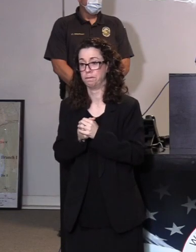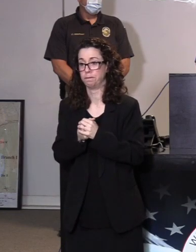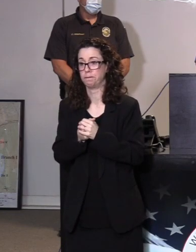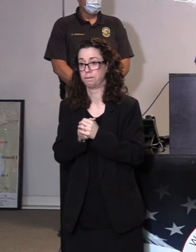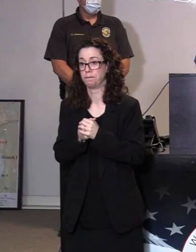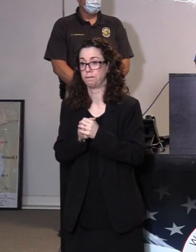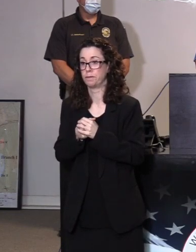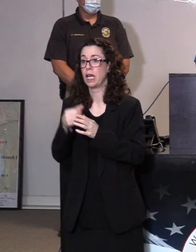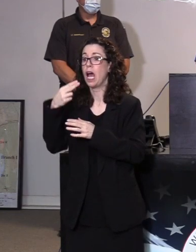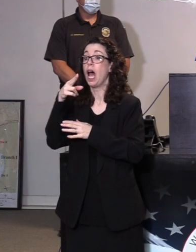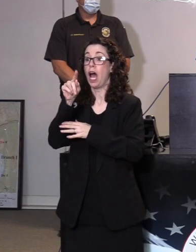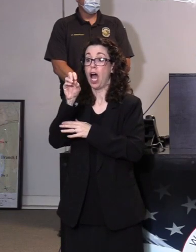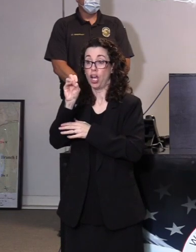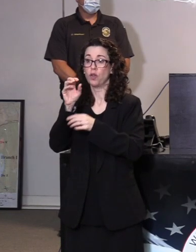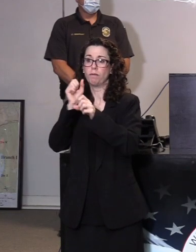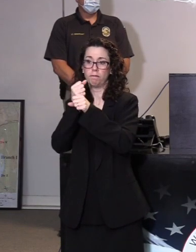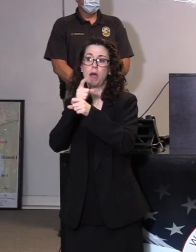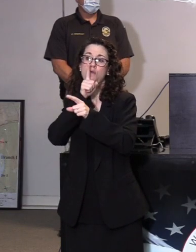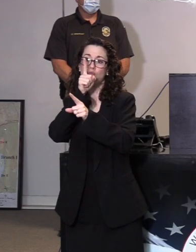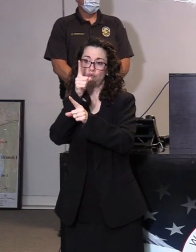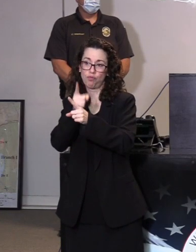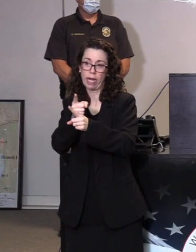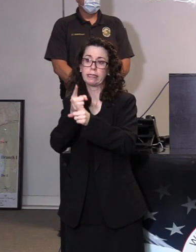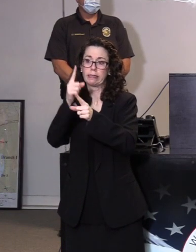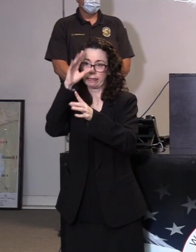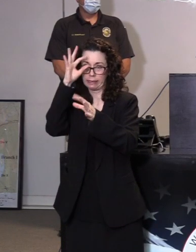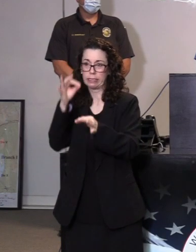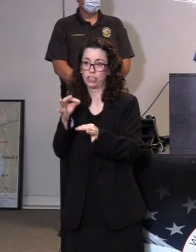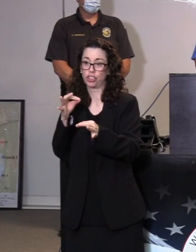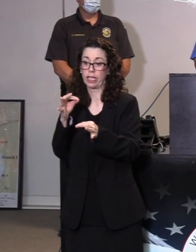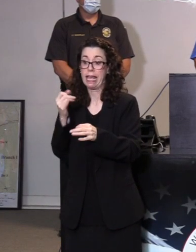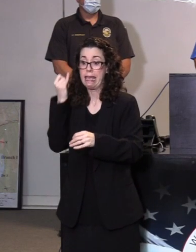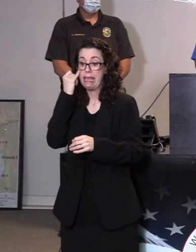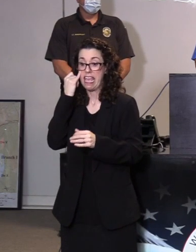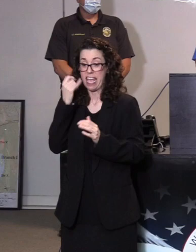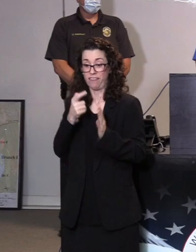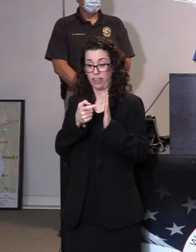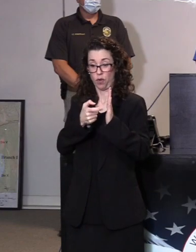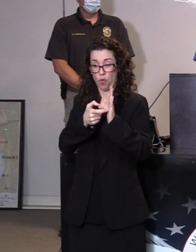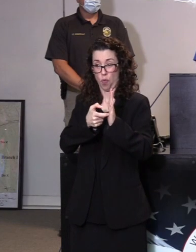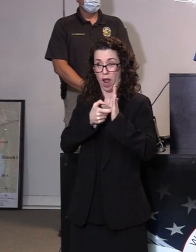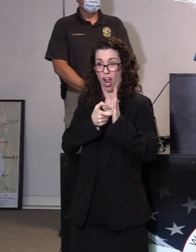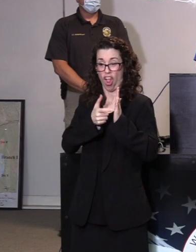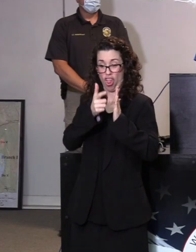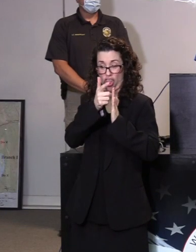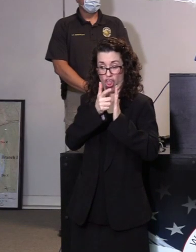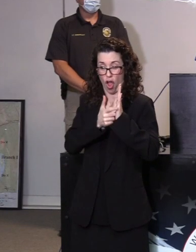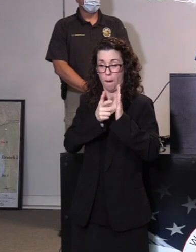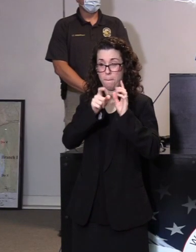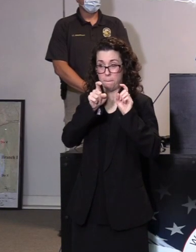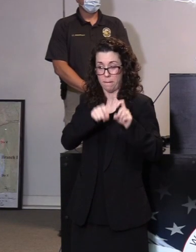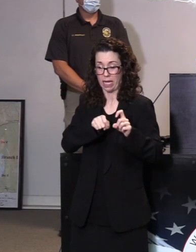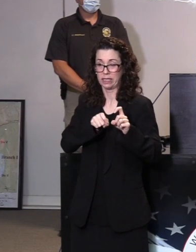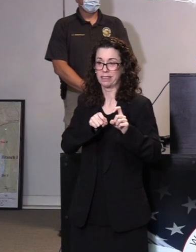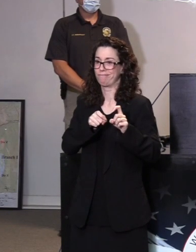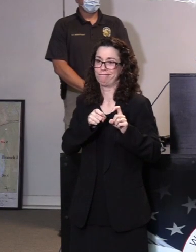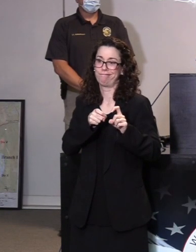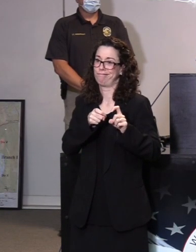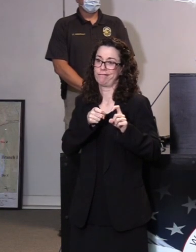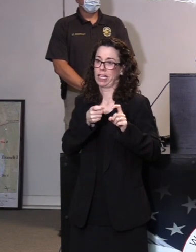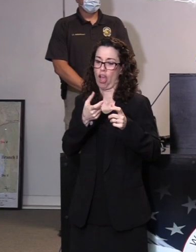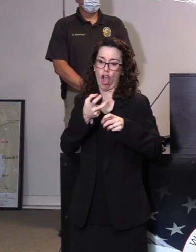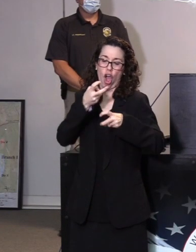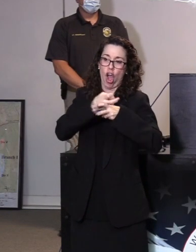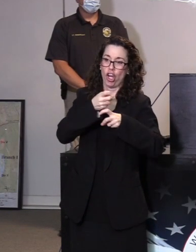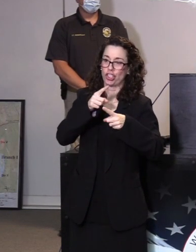First of all, if it was mandated, it would be entirely impossible to enforce. I